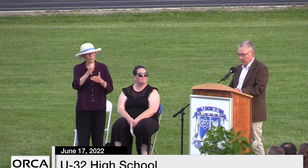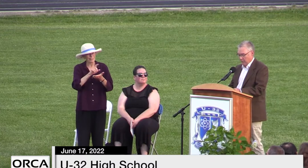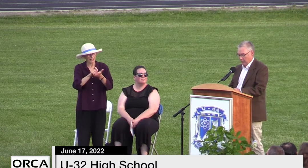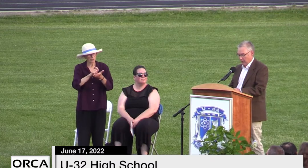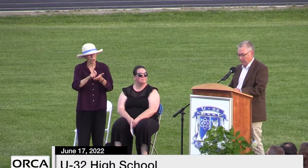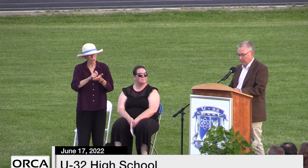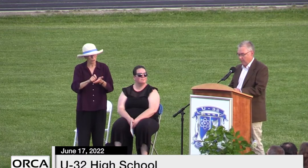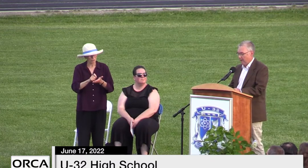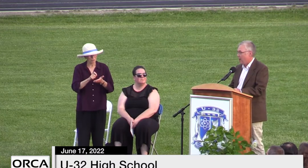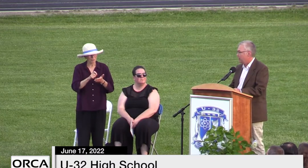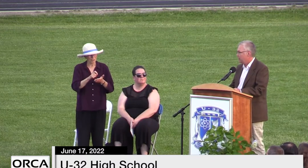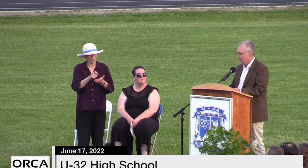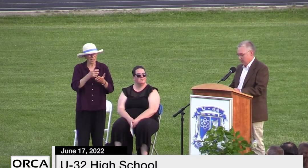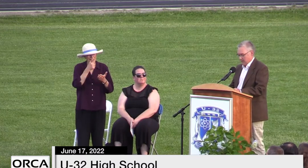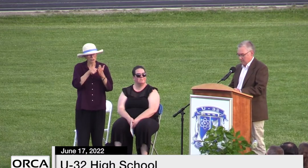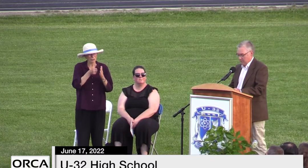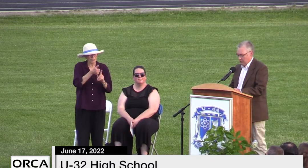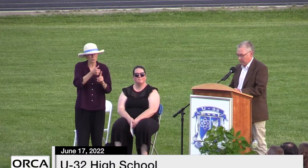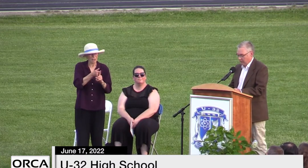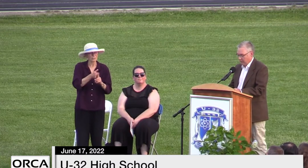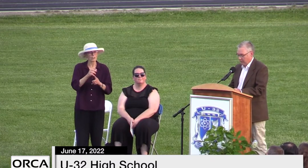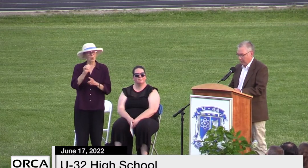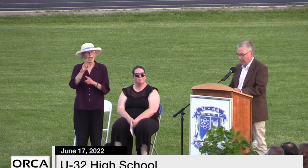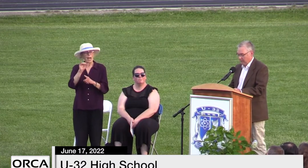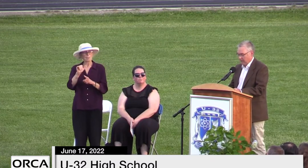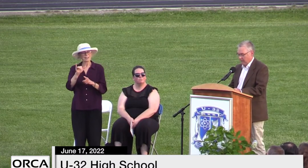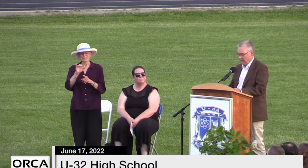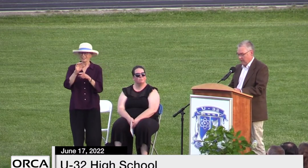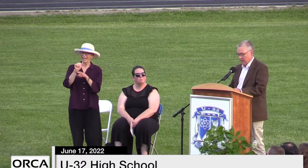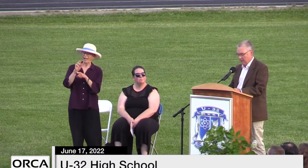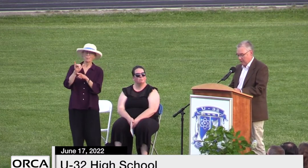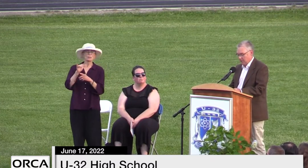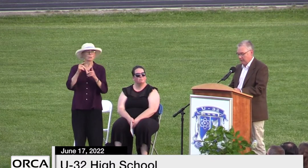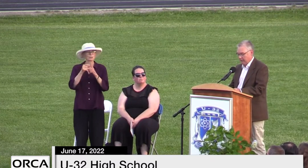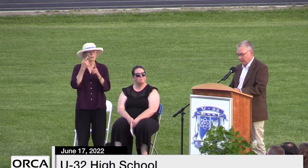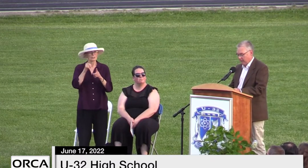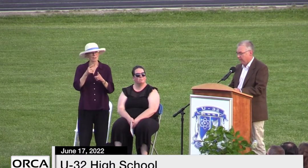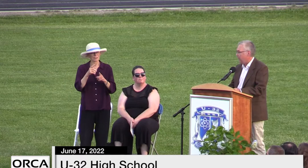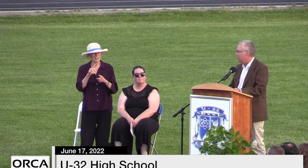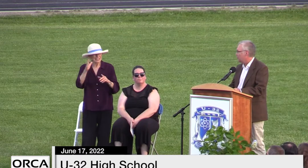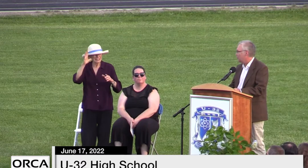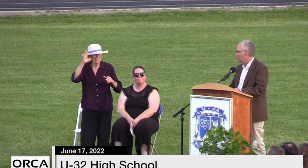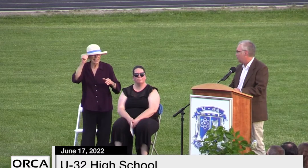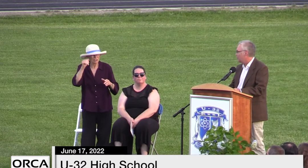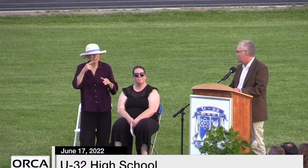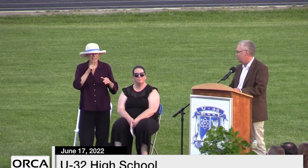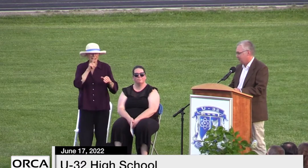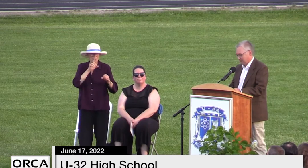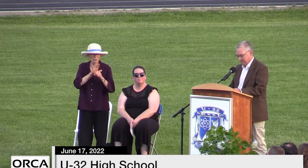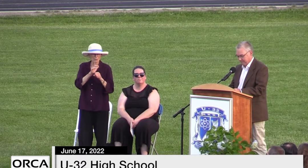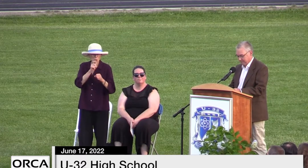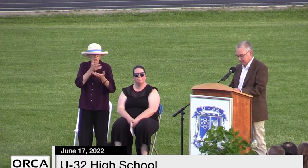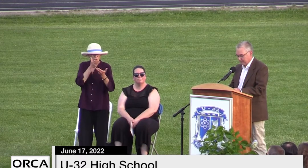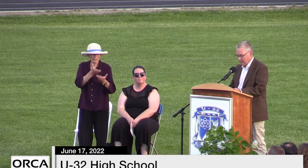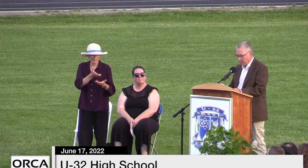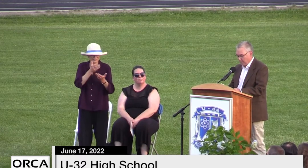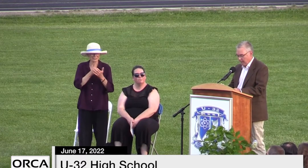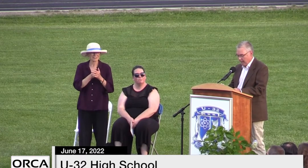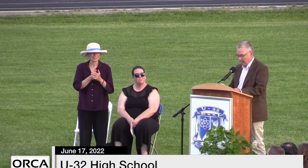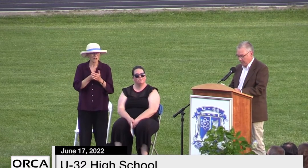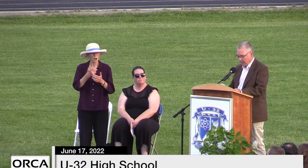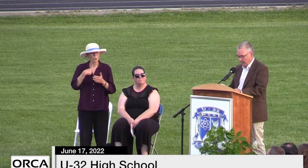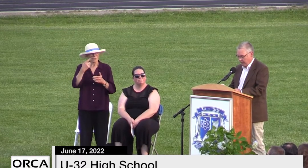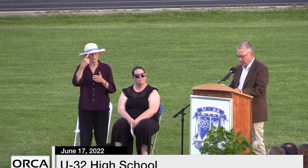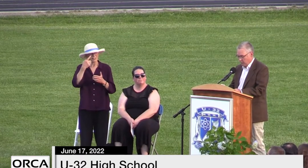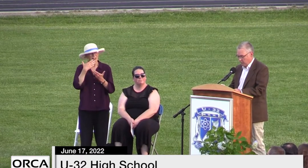Abby's words to herself were spot on, which just demonstrates a tenacious and steadfast commitment to who she is. We